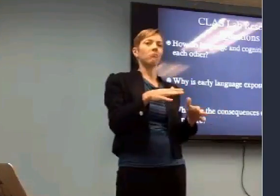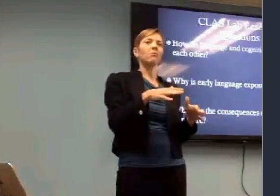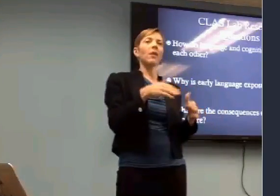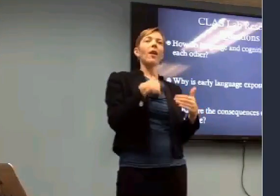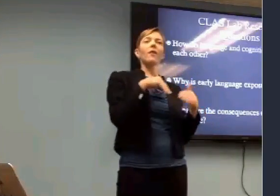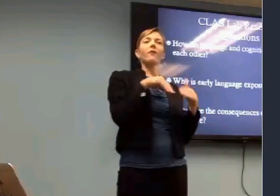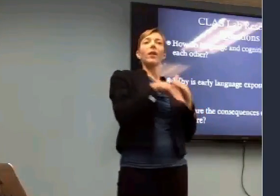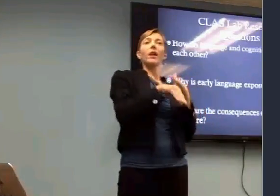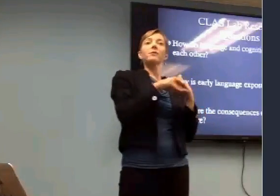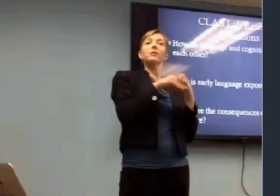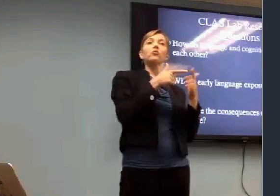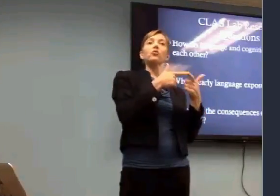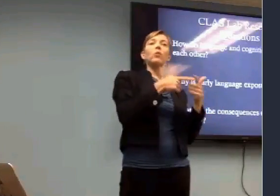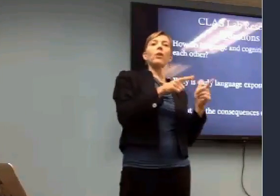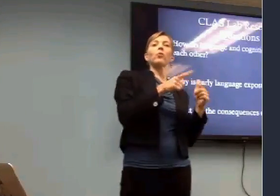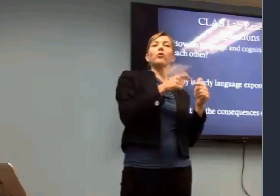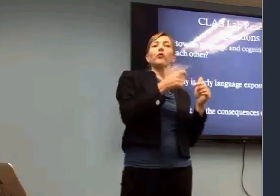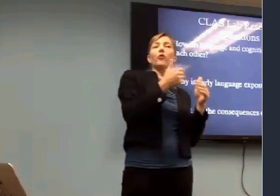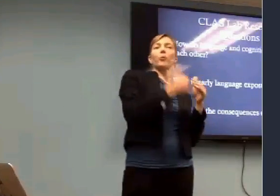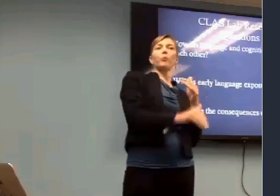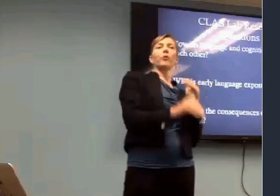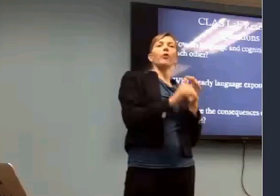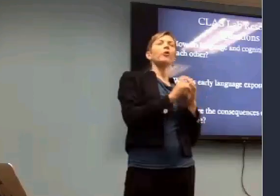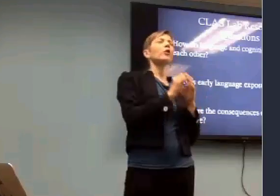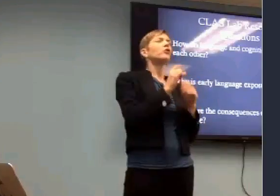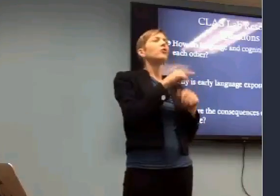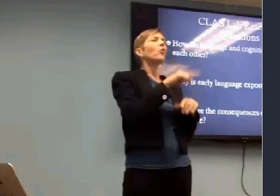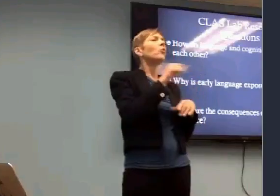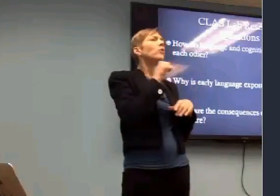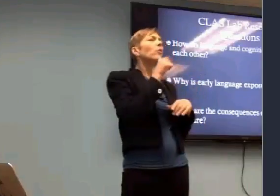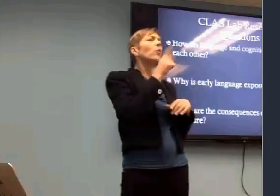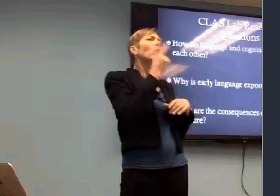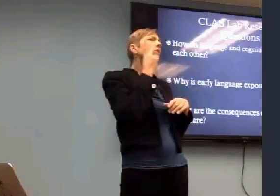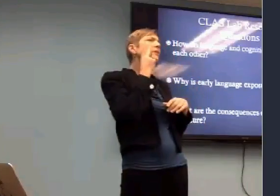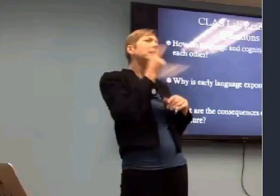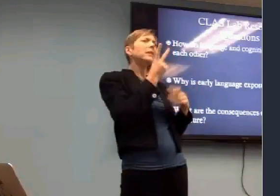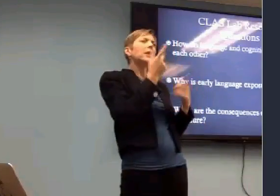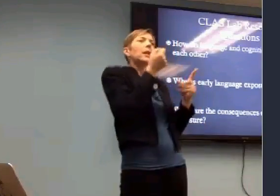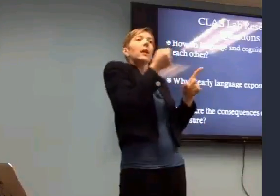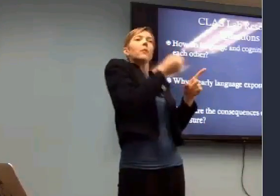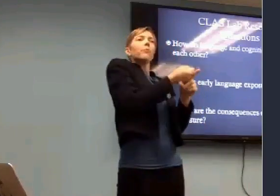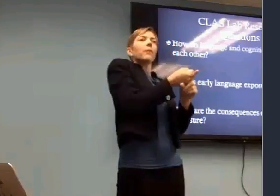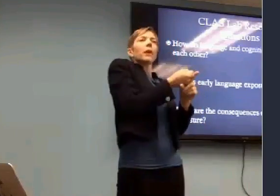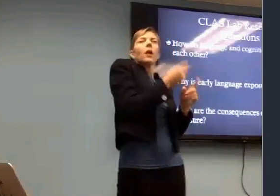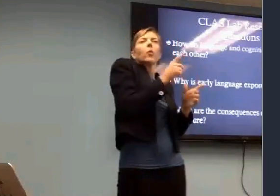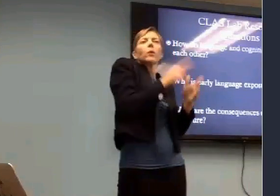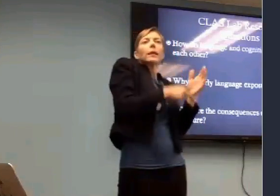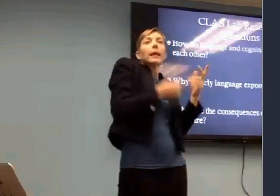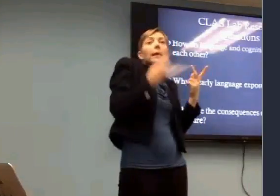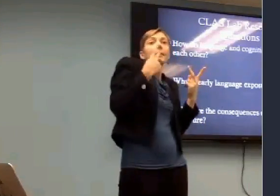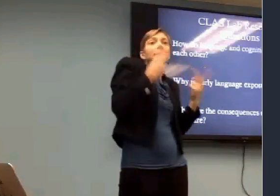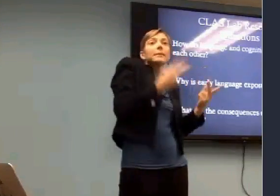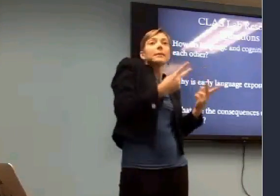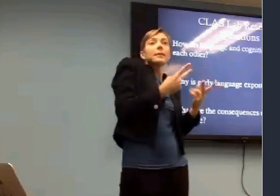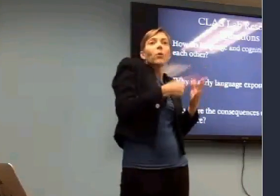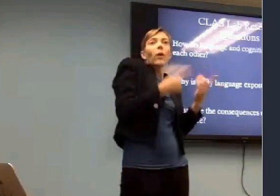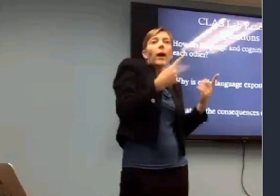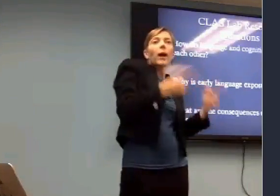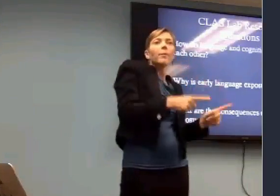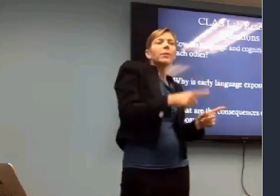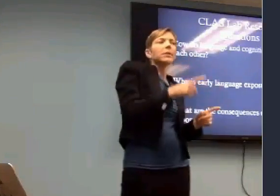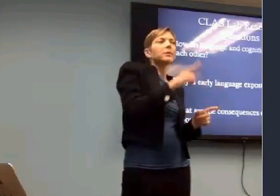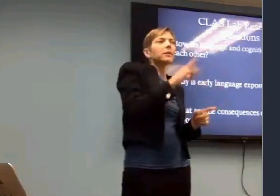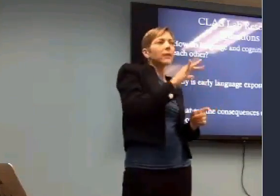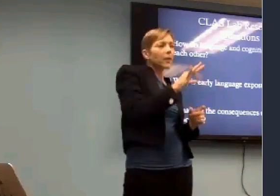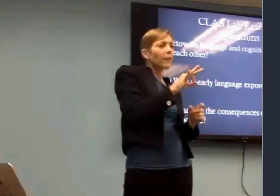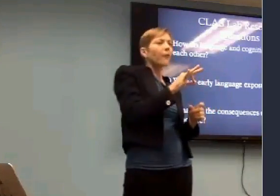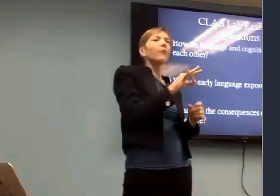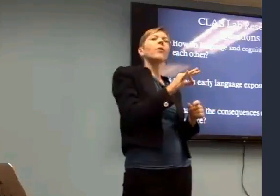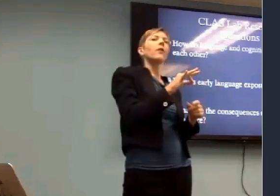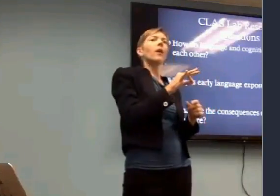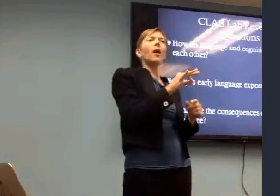Most hearing children do have access to language from birth, and so we don't see the impacts or see what would